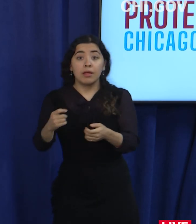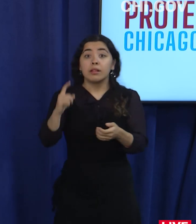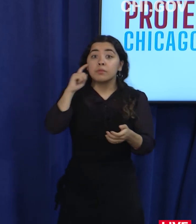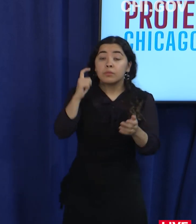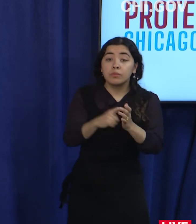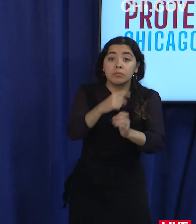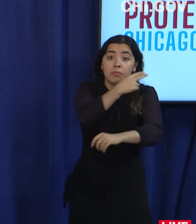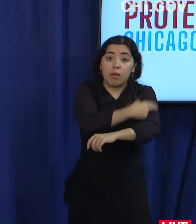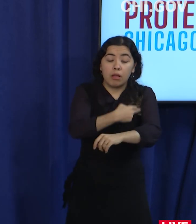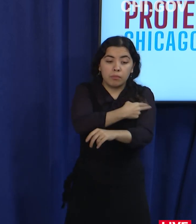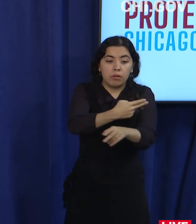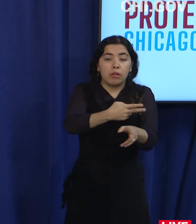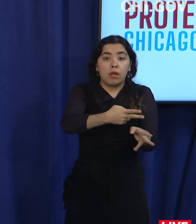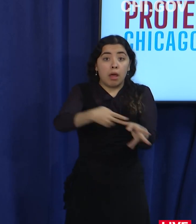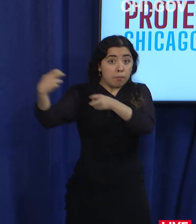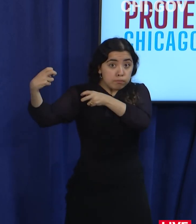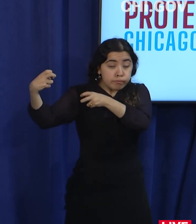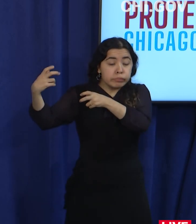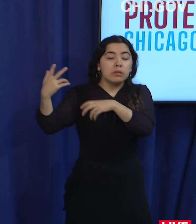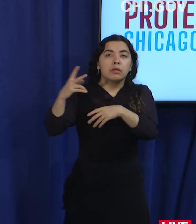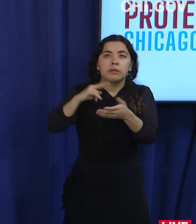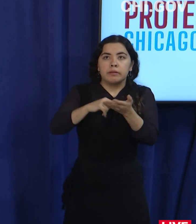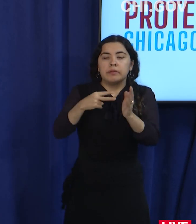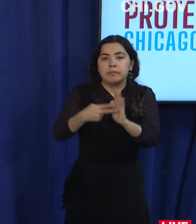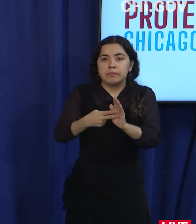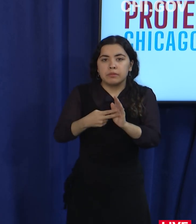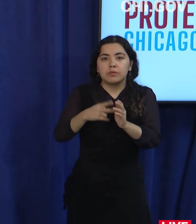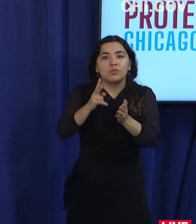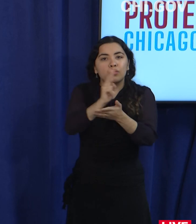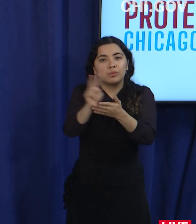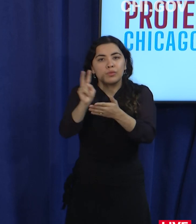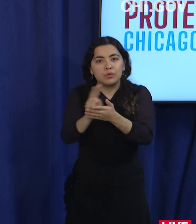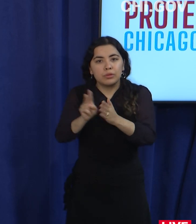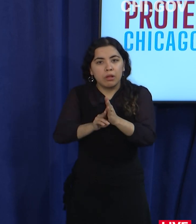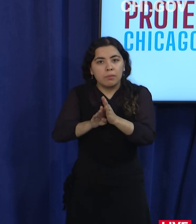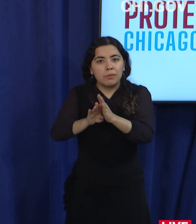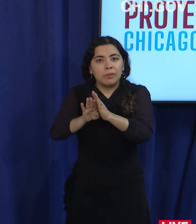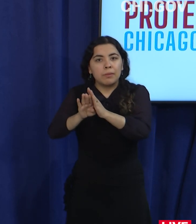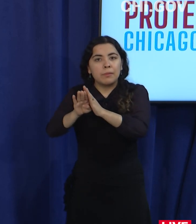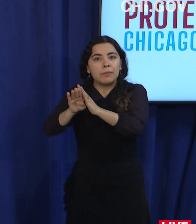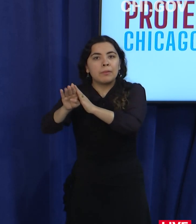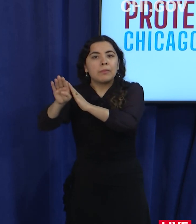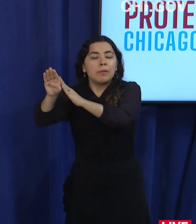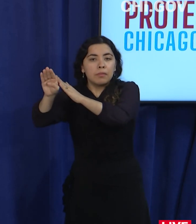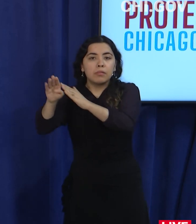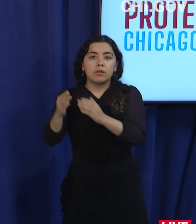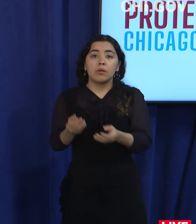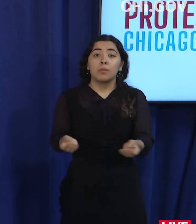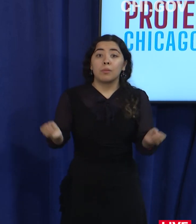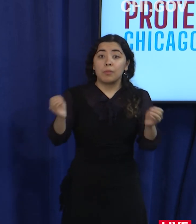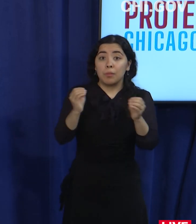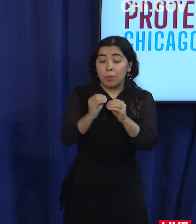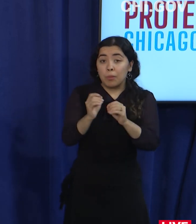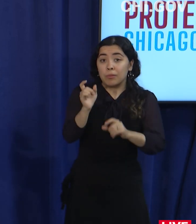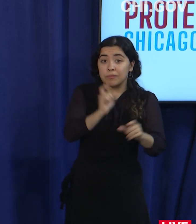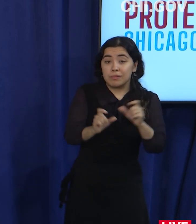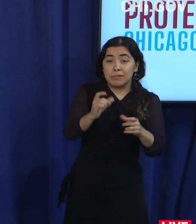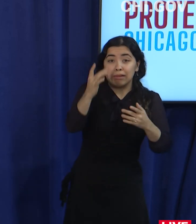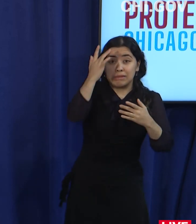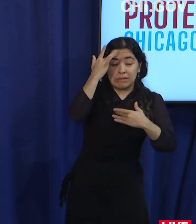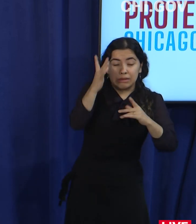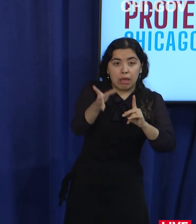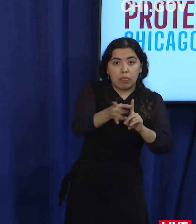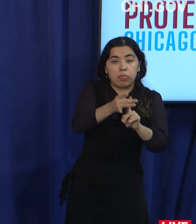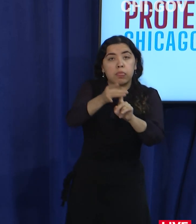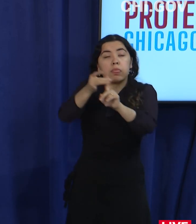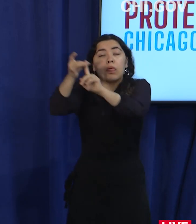are hospitalized, I mean, some people are sick enough they have to go right to the ICU, but we see other people continue to get sicker, and we usually see that ICU